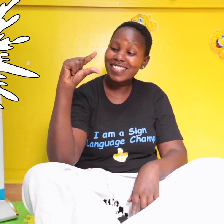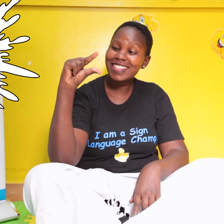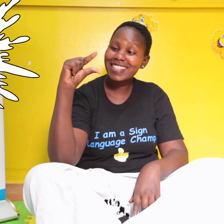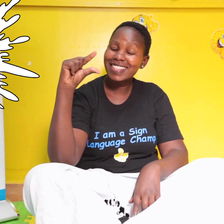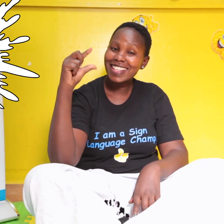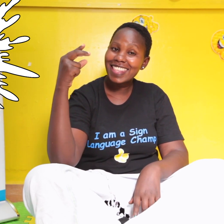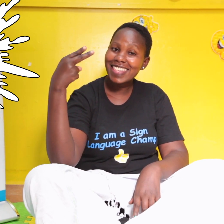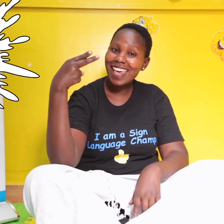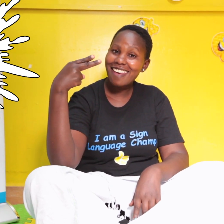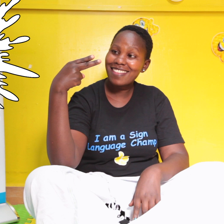H,